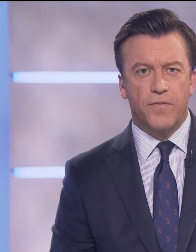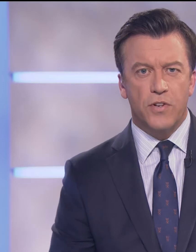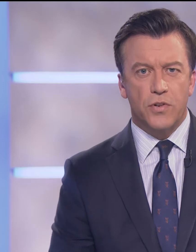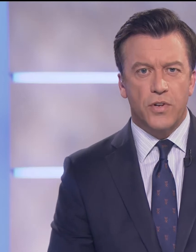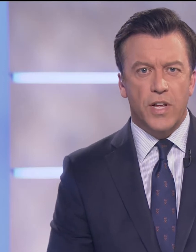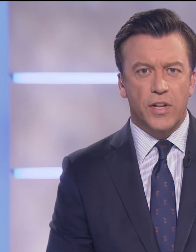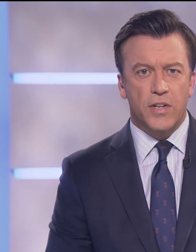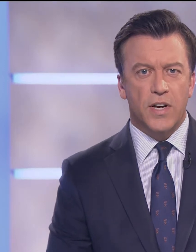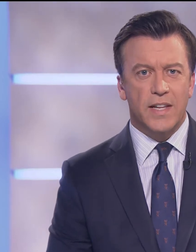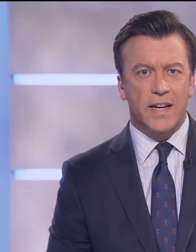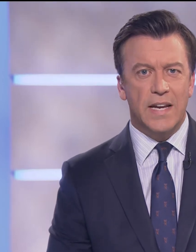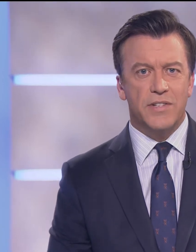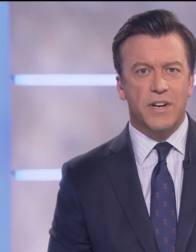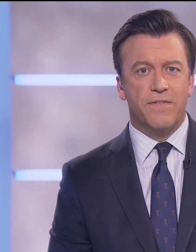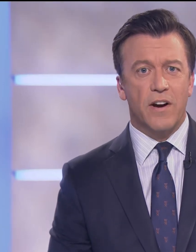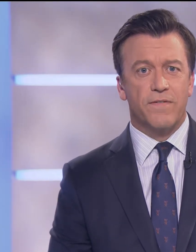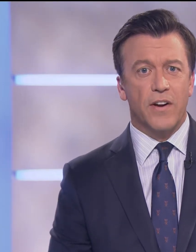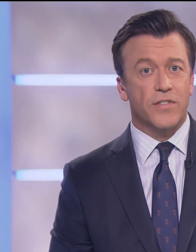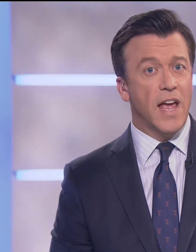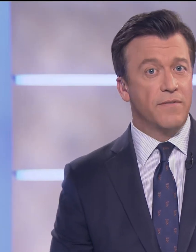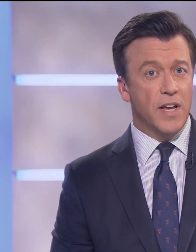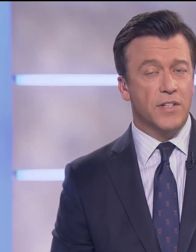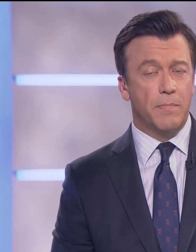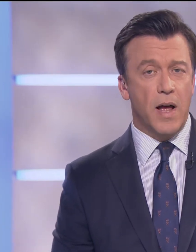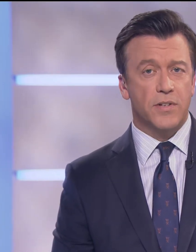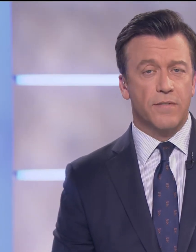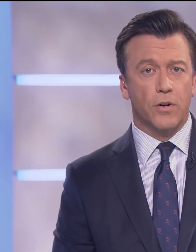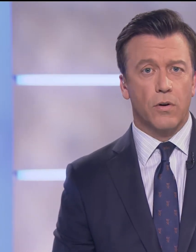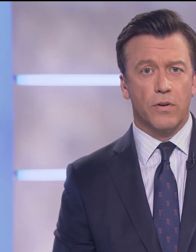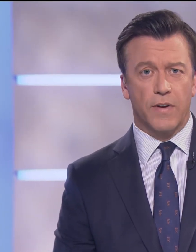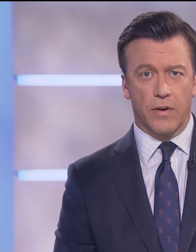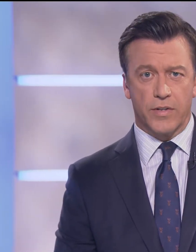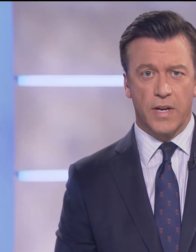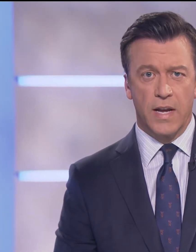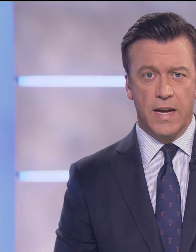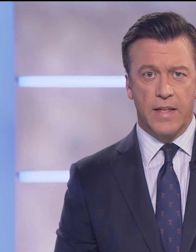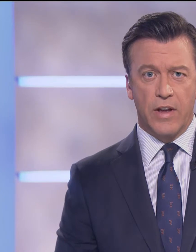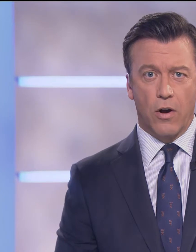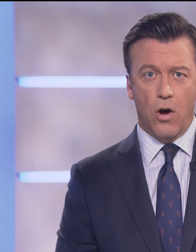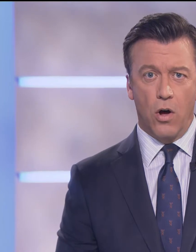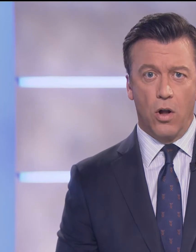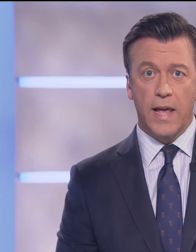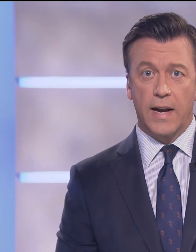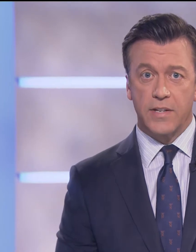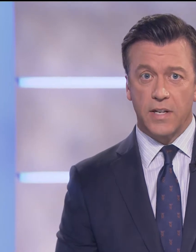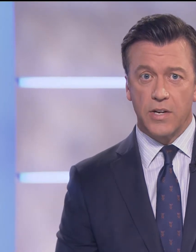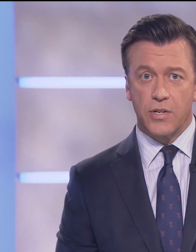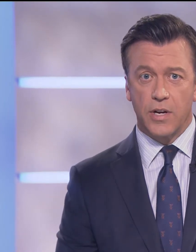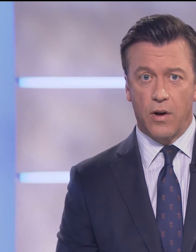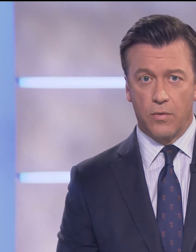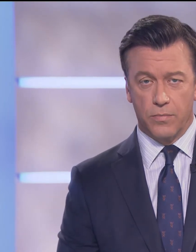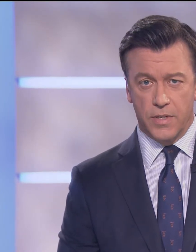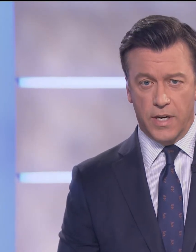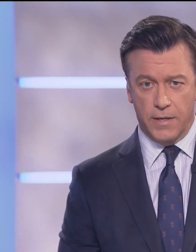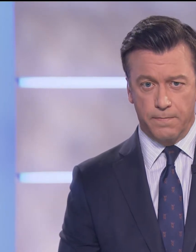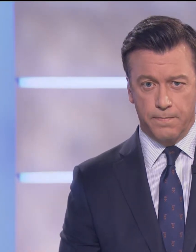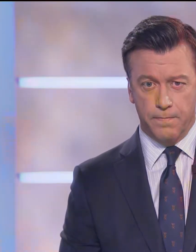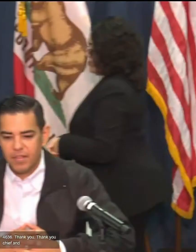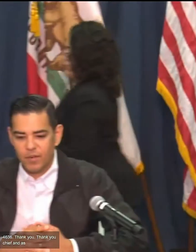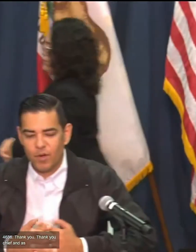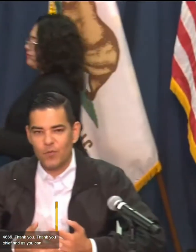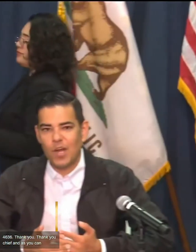Well, Long Beach officials are telling us tonight that 8 city firefighters have tested positive for coronavirus, and they are all at isolation at home